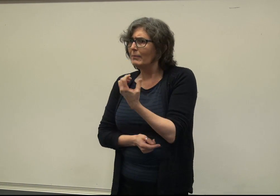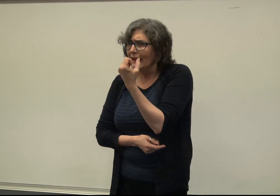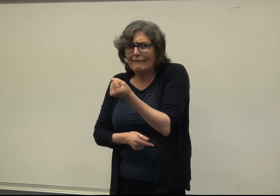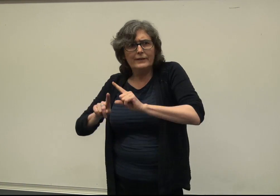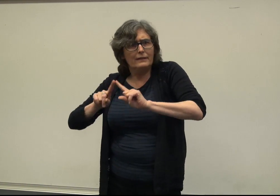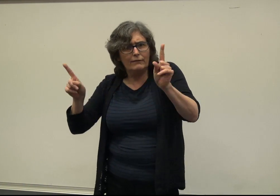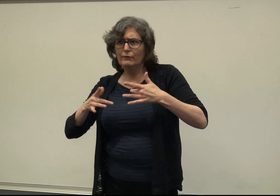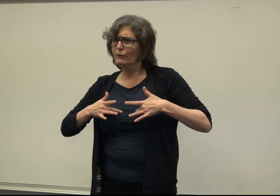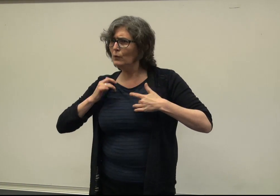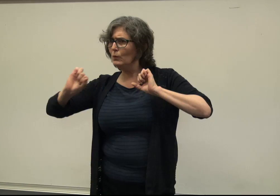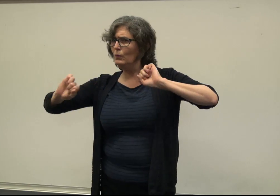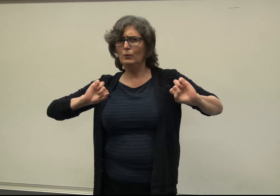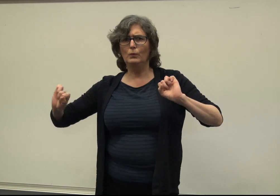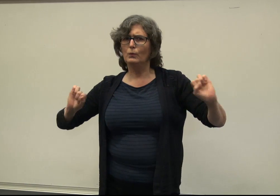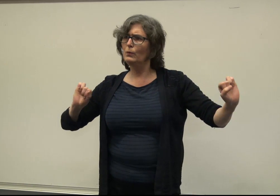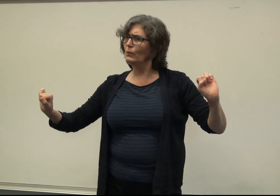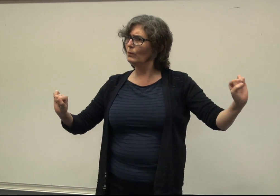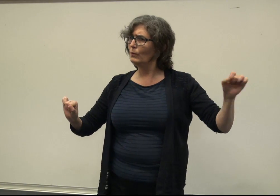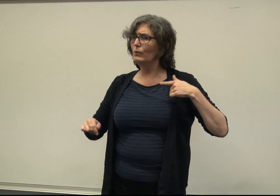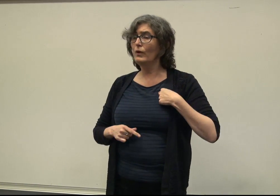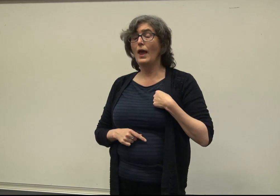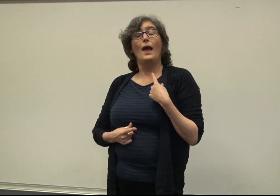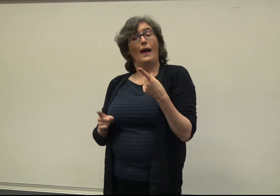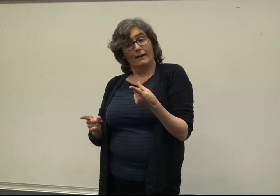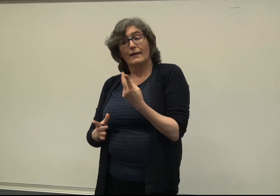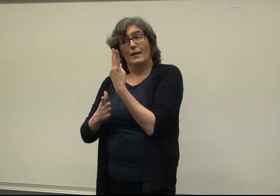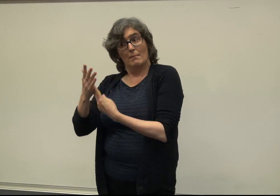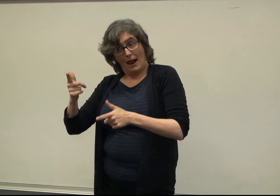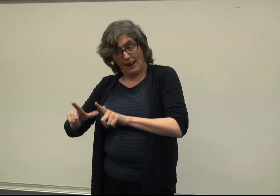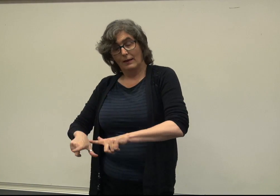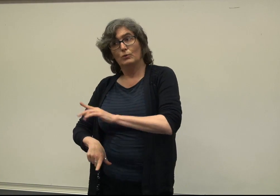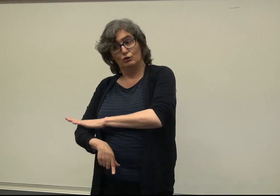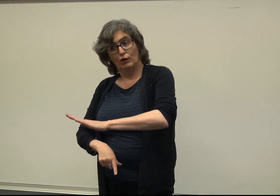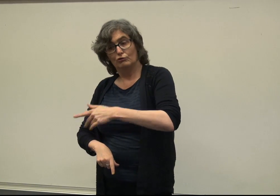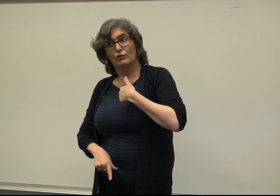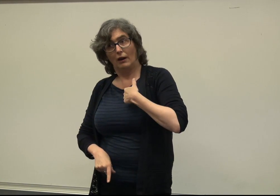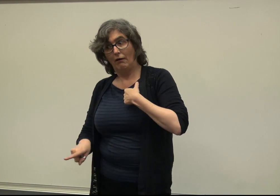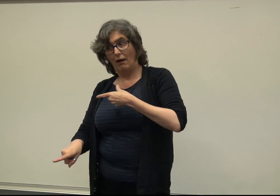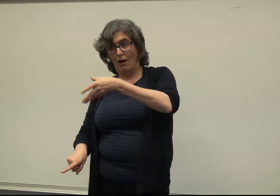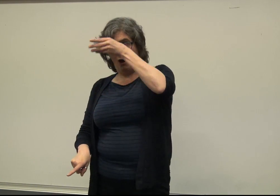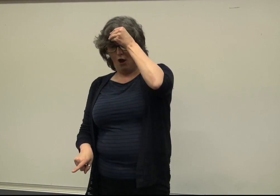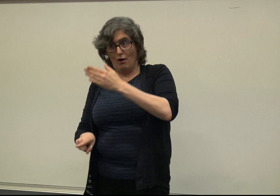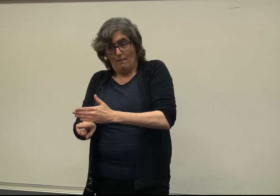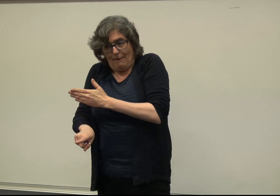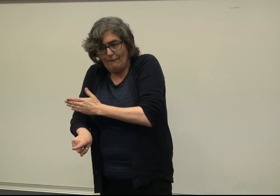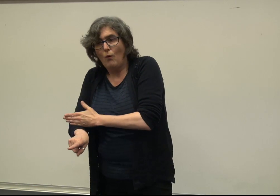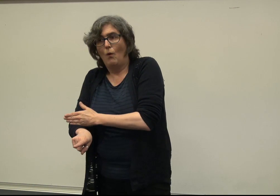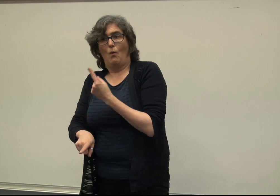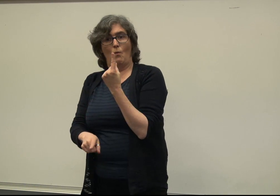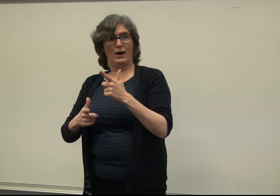understanding that you can have a different perspective. And so if you're sitting there, you can't see, for example, what I'm seeing